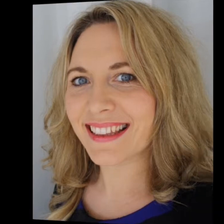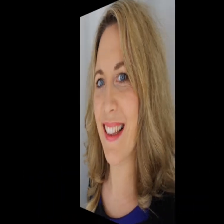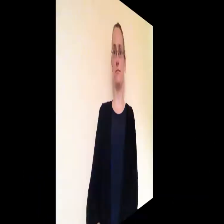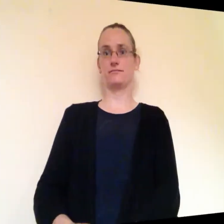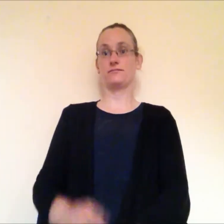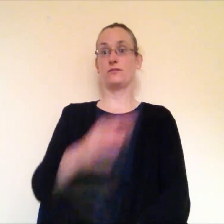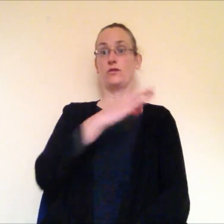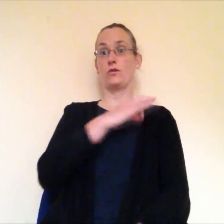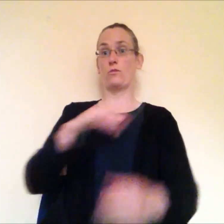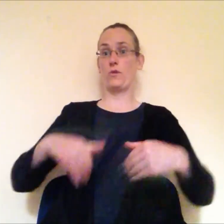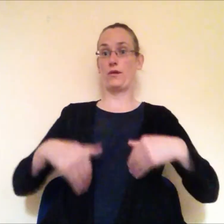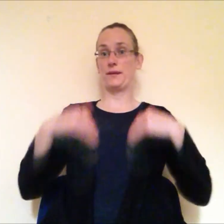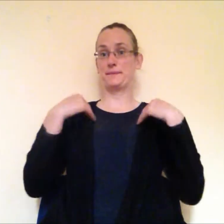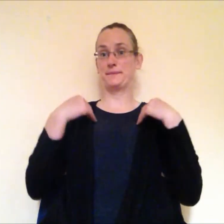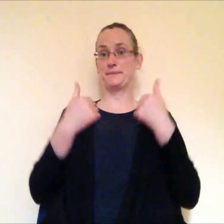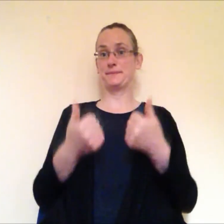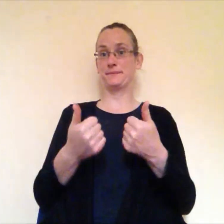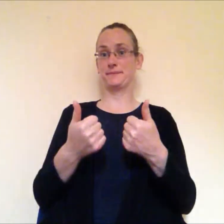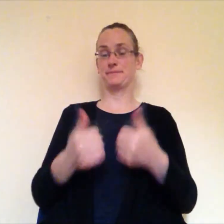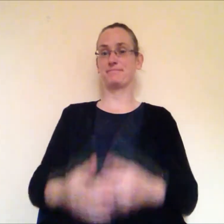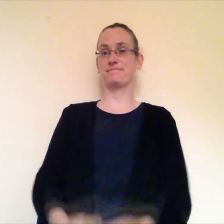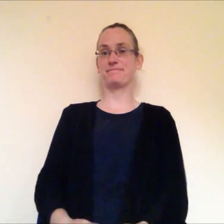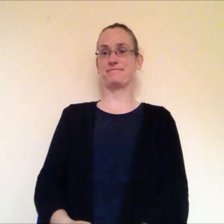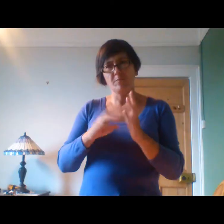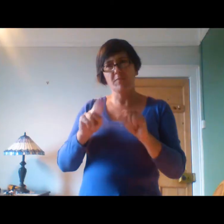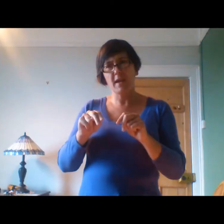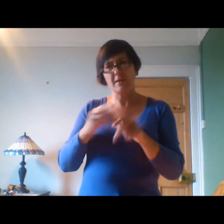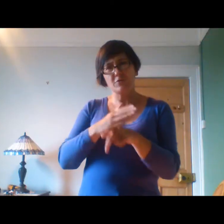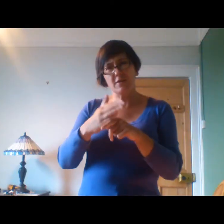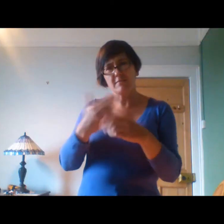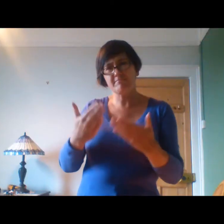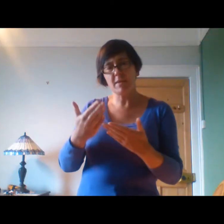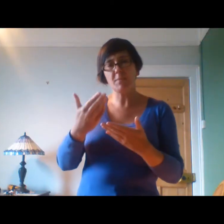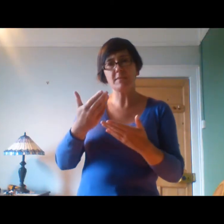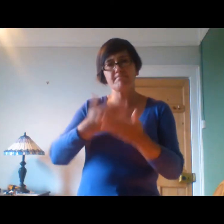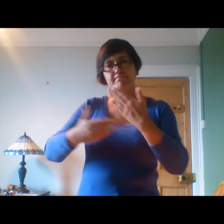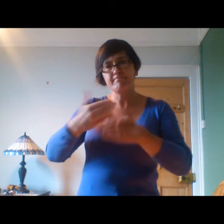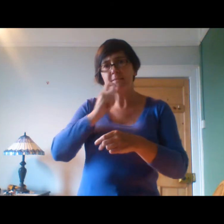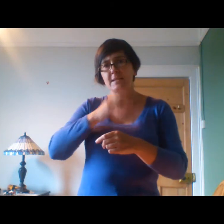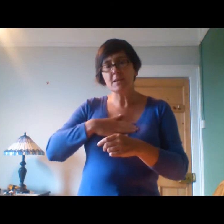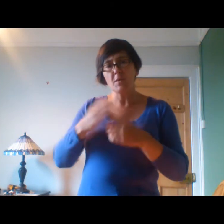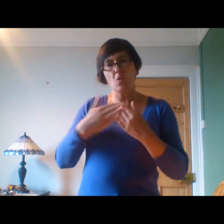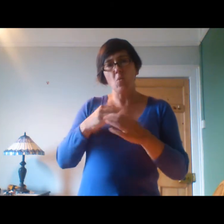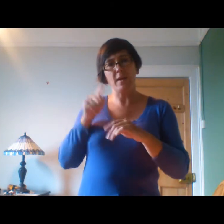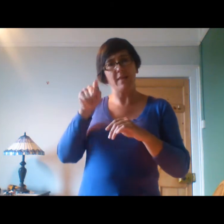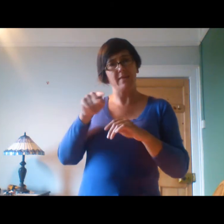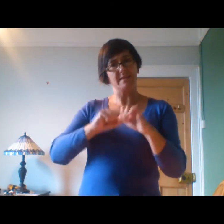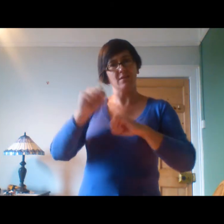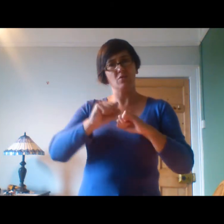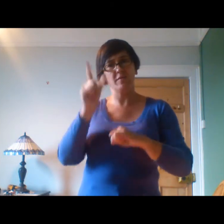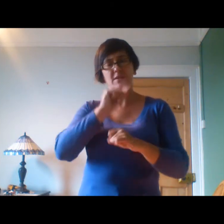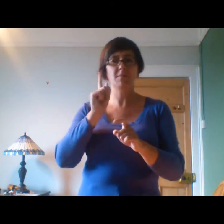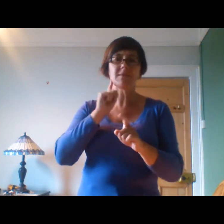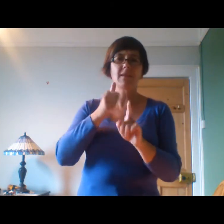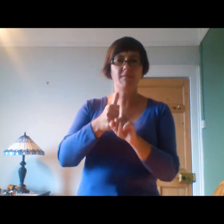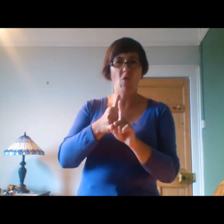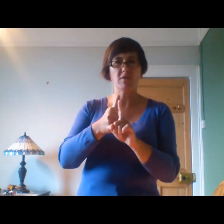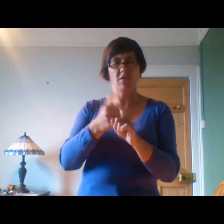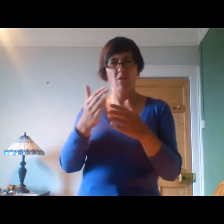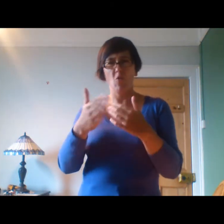Gerrie? Good morning, Patricia. You're welcome. I'm very well. What this service is, this Deaforward service, or what was this service?